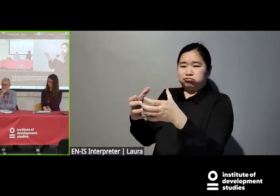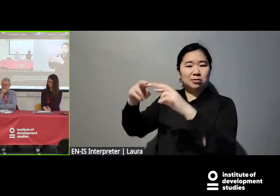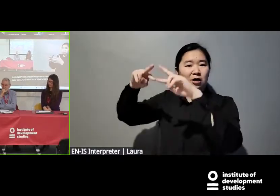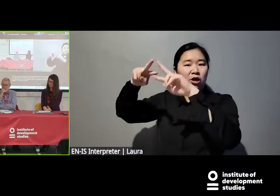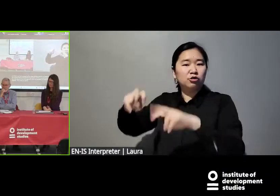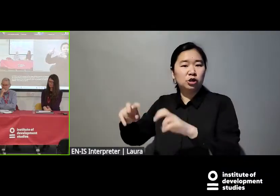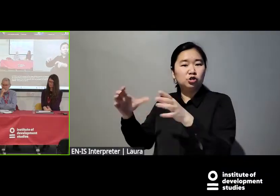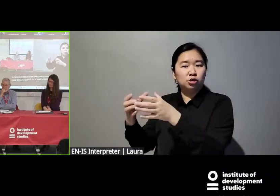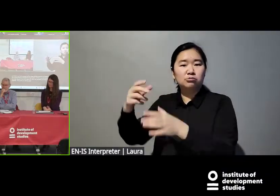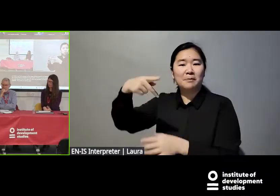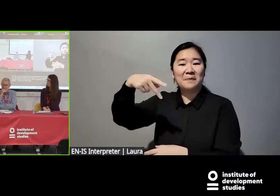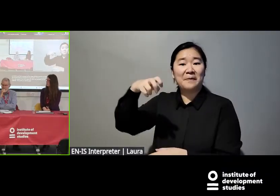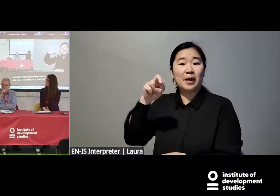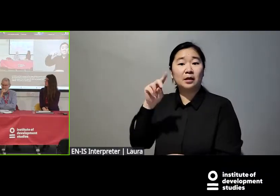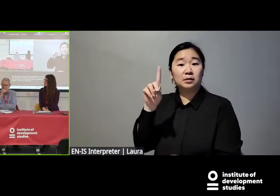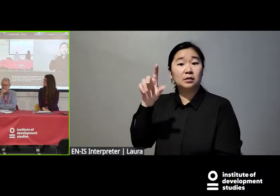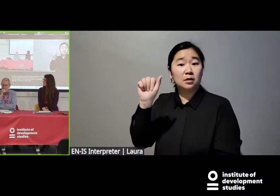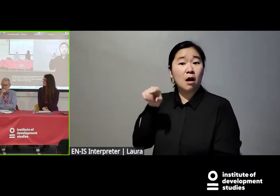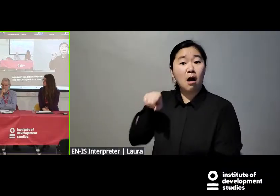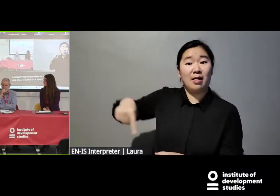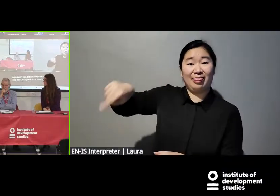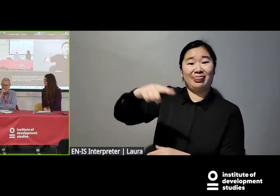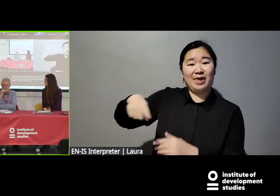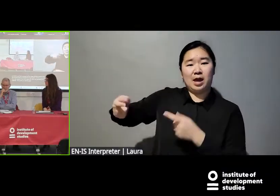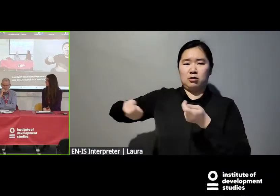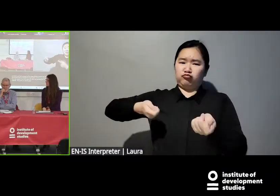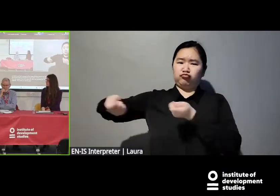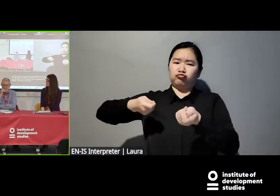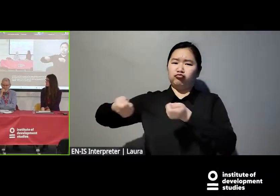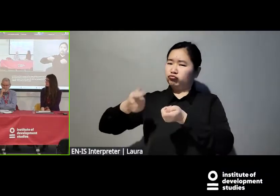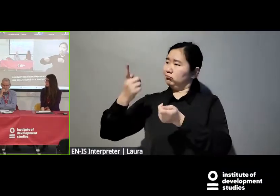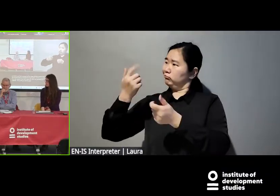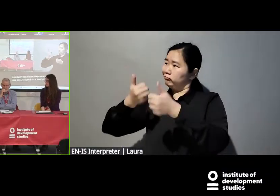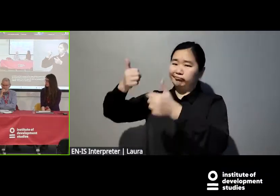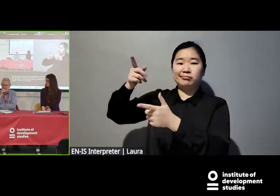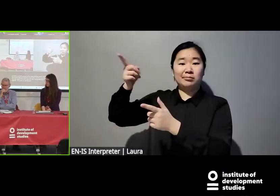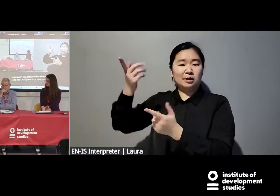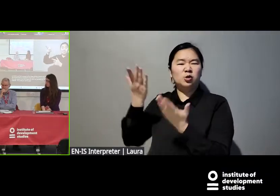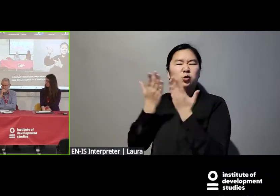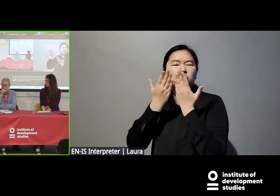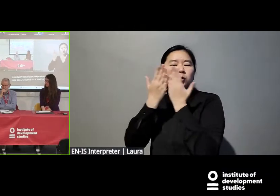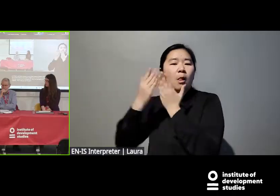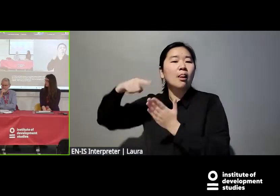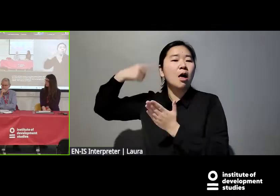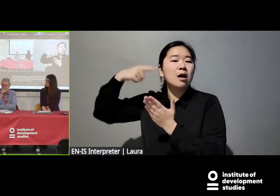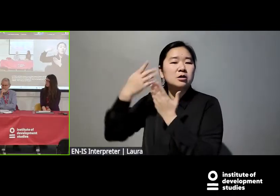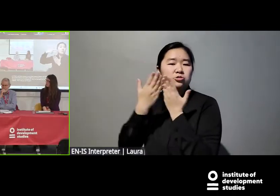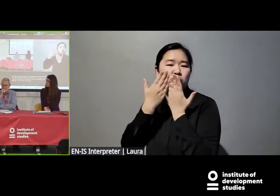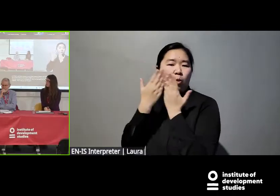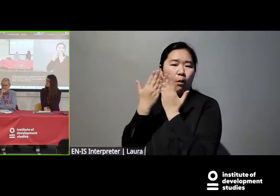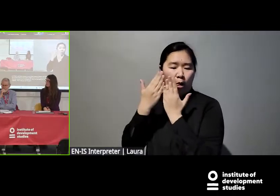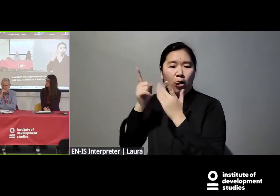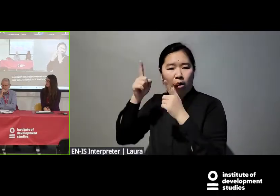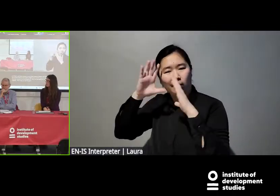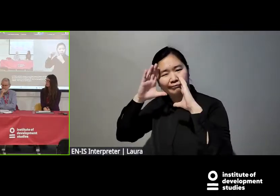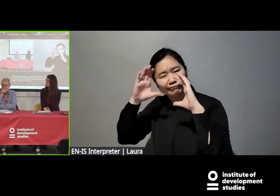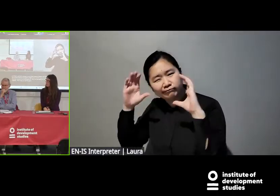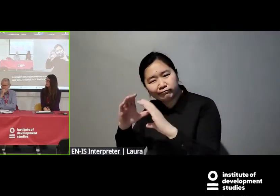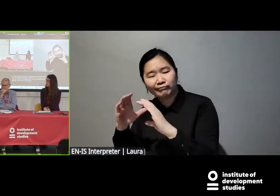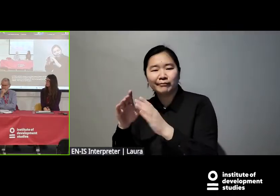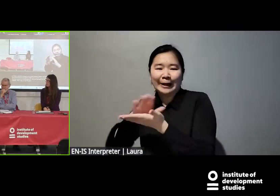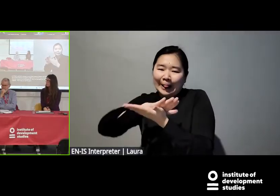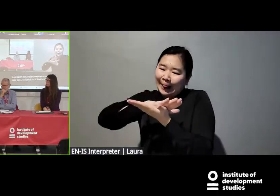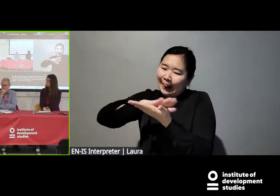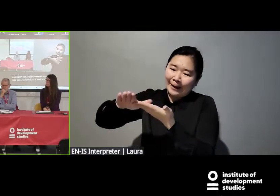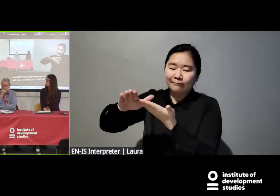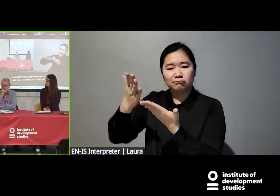groups, marginalised individuals. But it was really under the Inclusive Futures programme that we started to build up a significant body